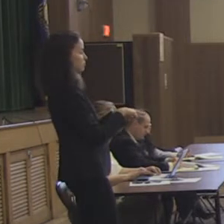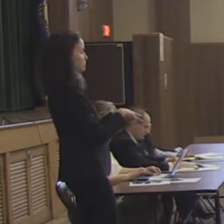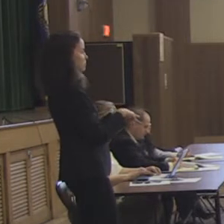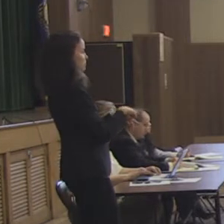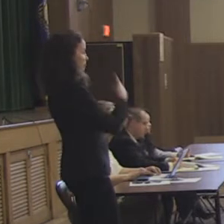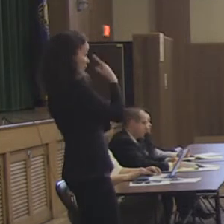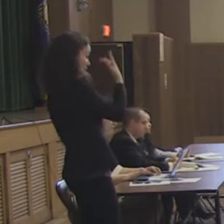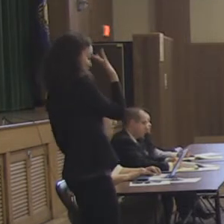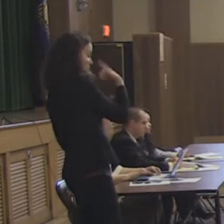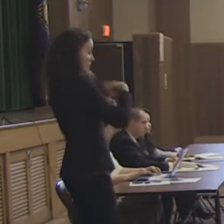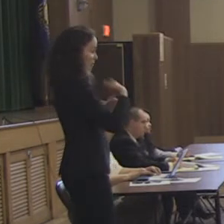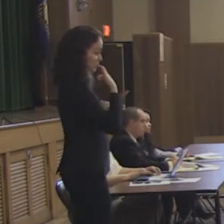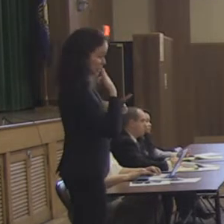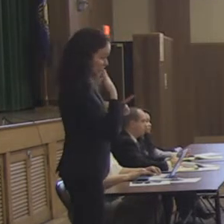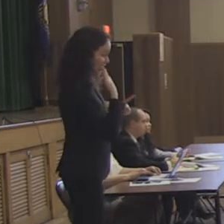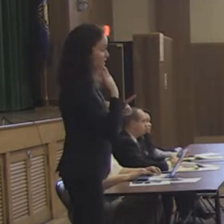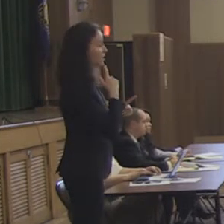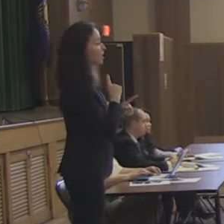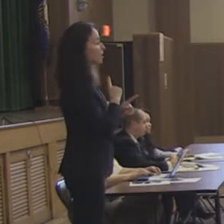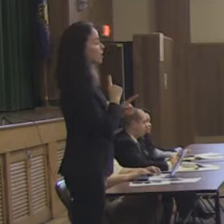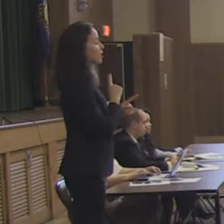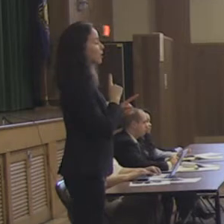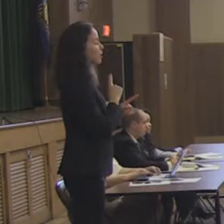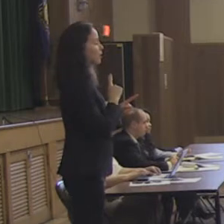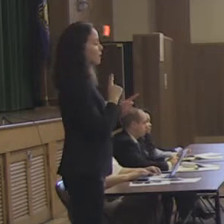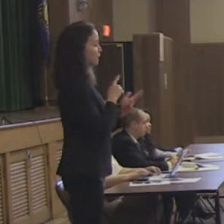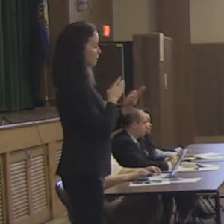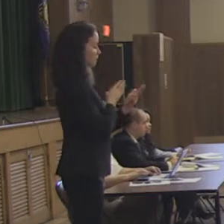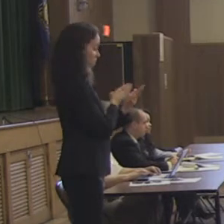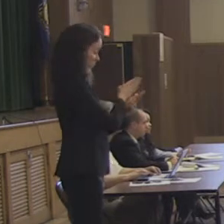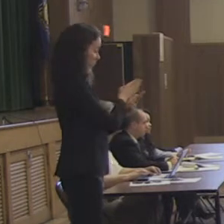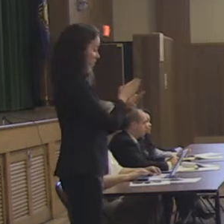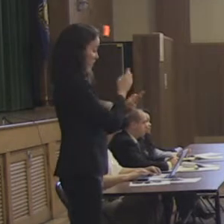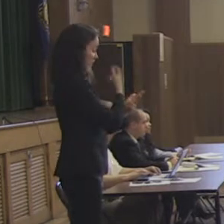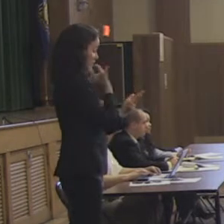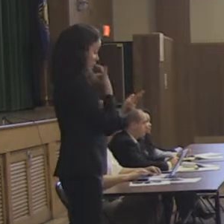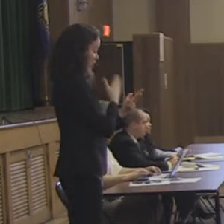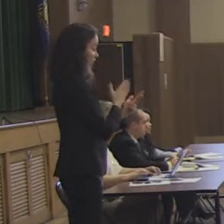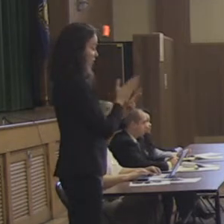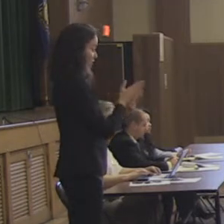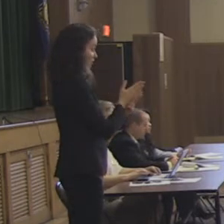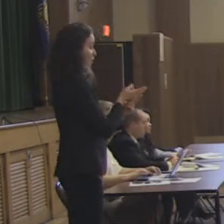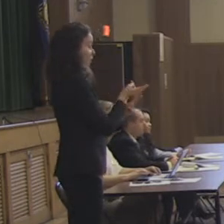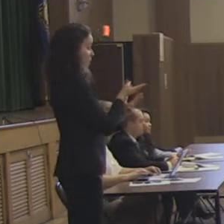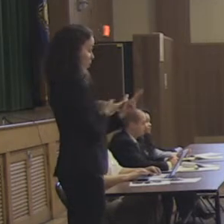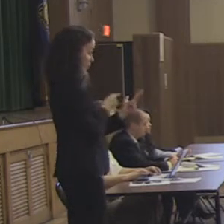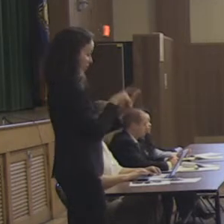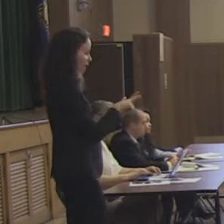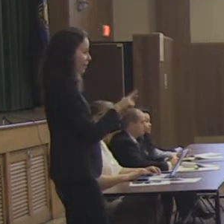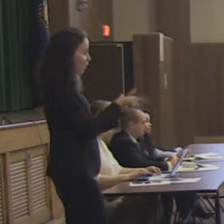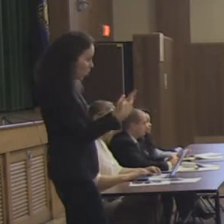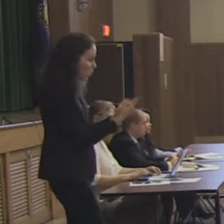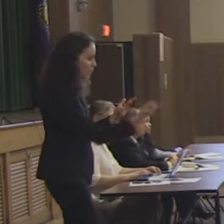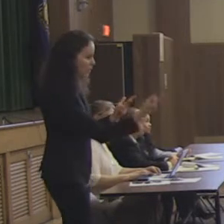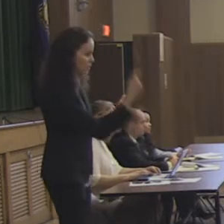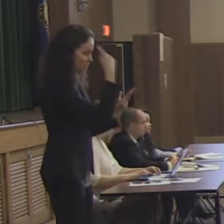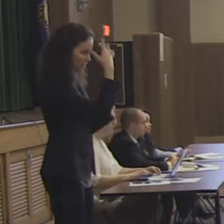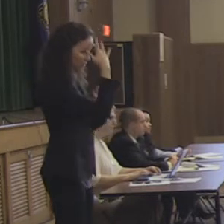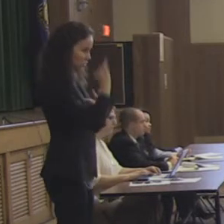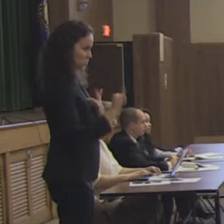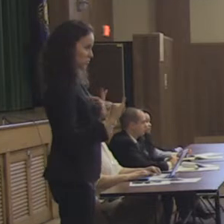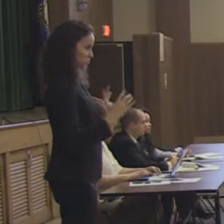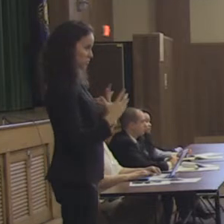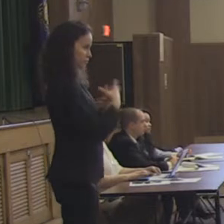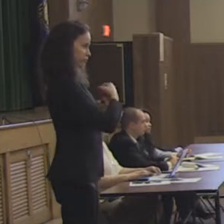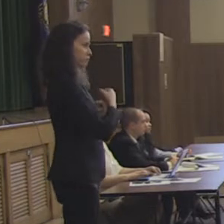problems, but those who have only mental illness, because they often get lost in the dust, and they need to be a part